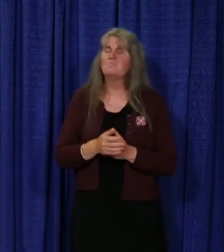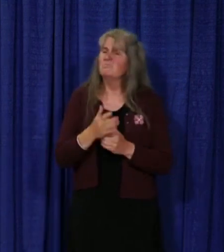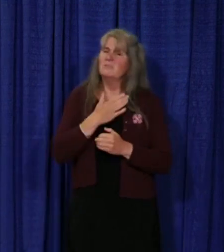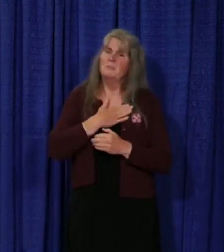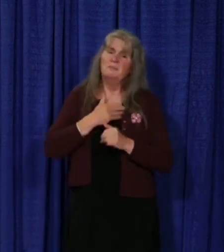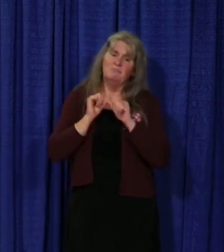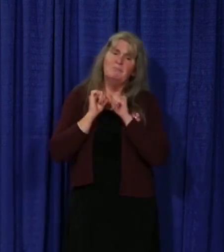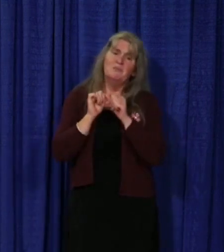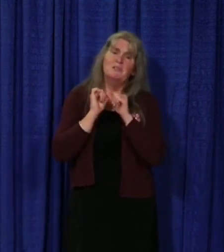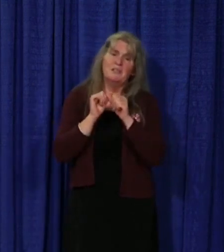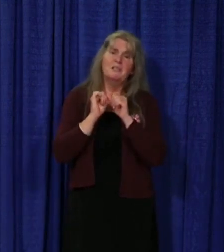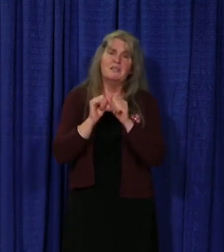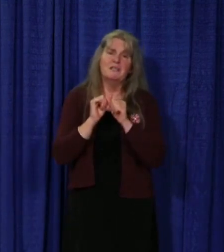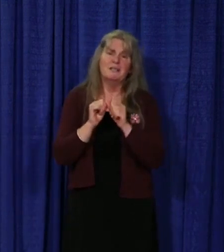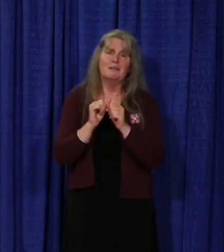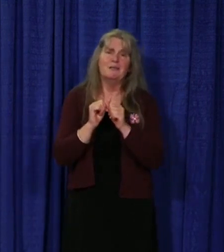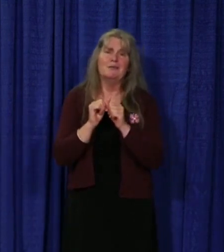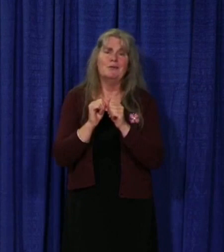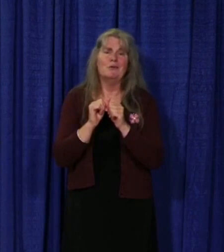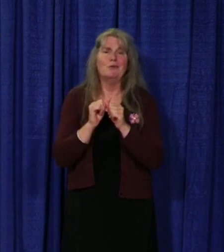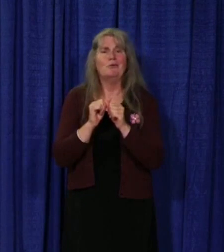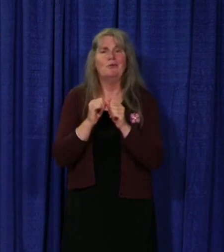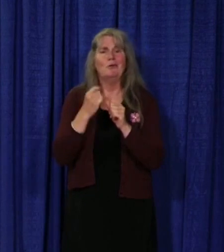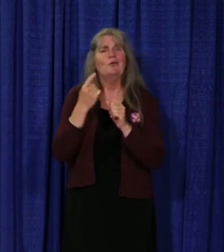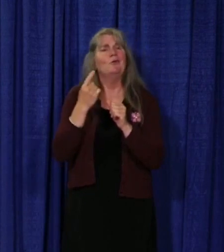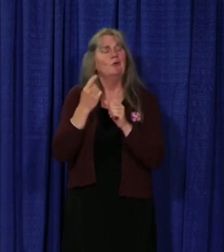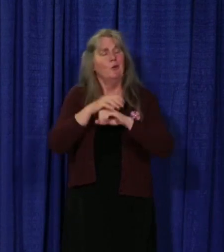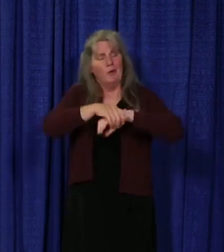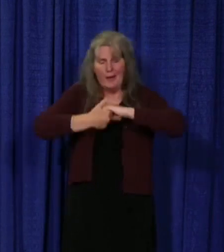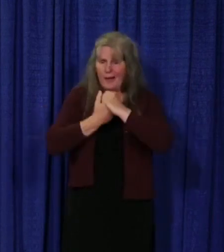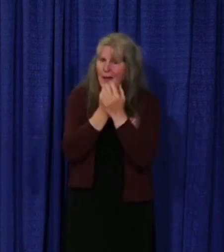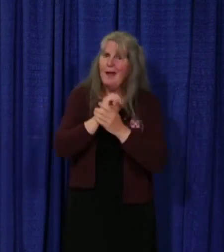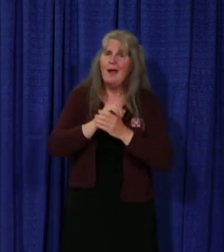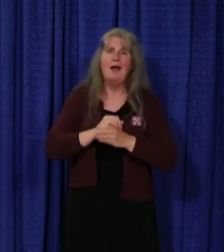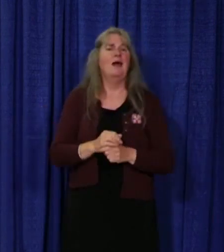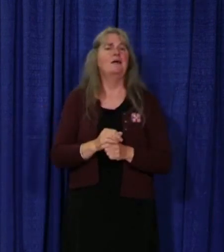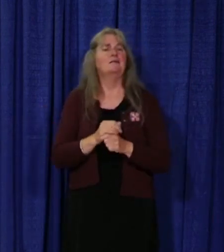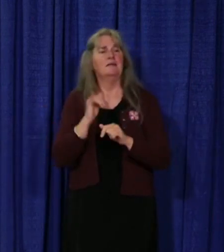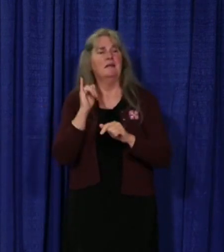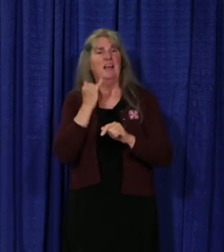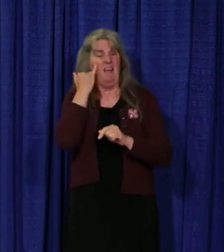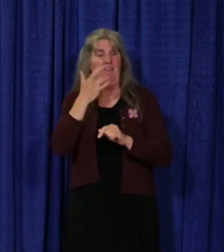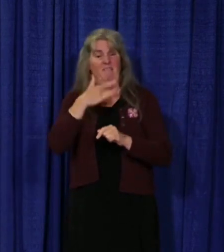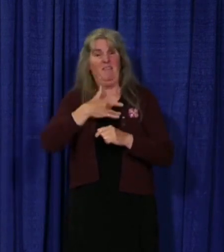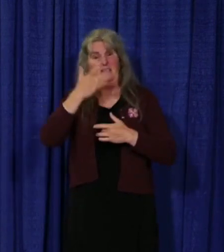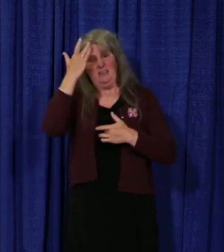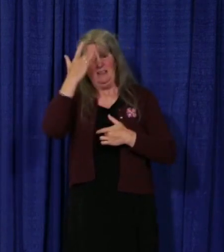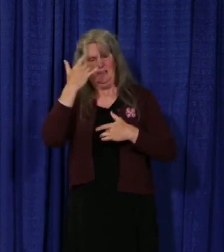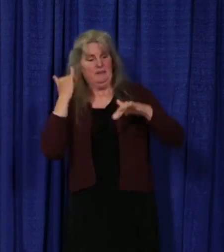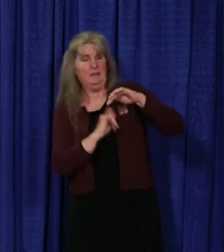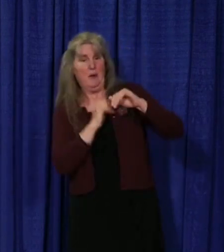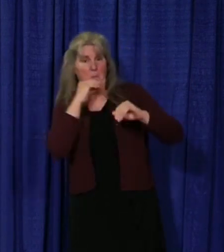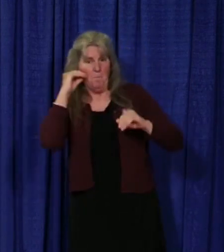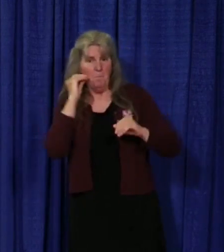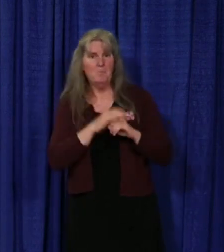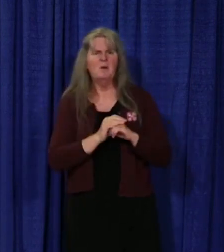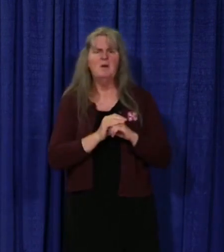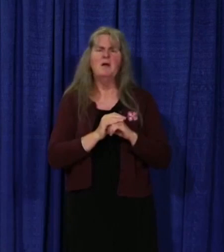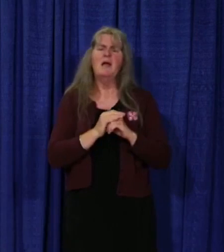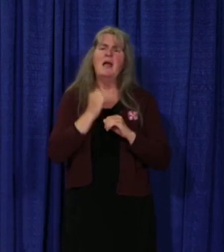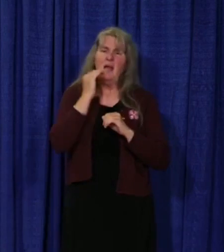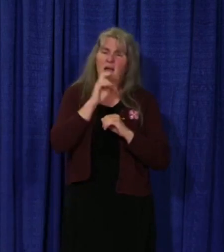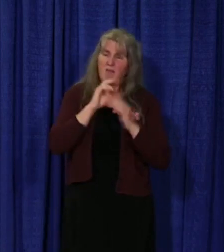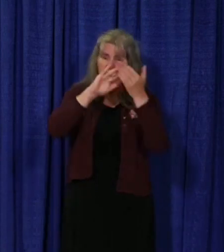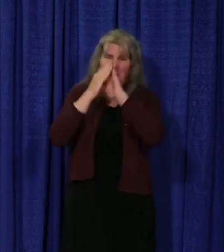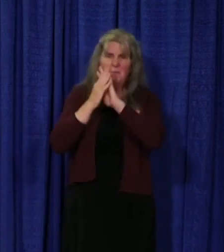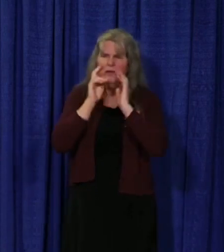Continue to do what you need to do for Yukoners. Wash your hands. Stay home if you are feeling sick. Travel very respectfully through